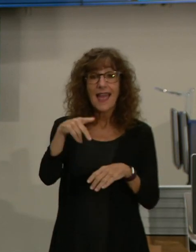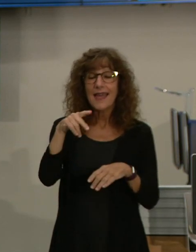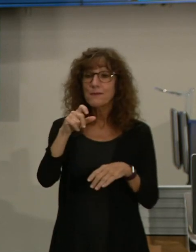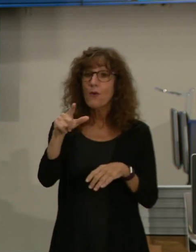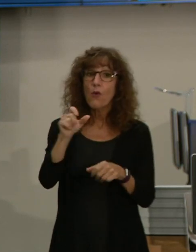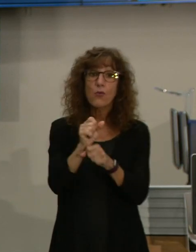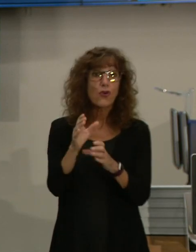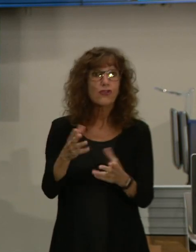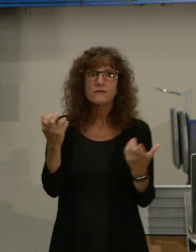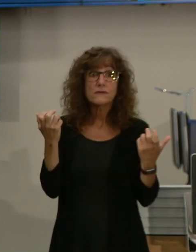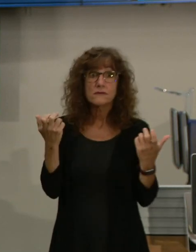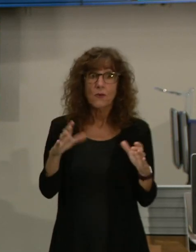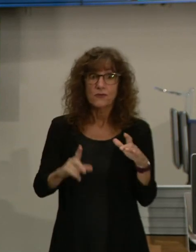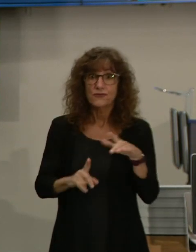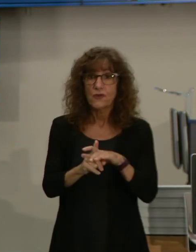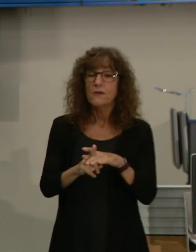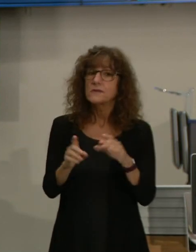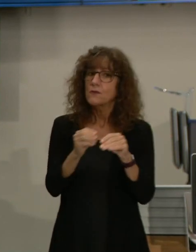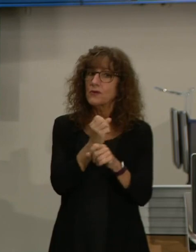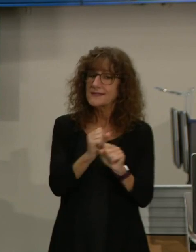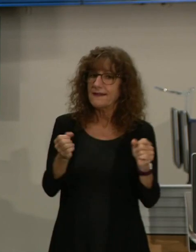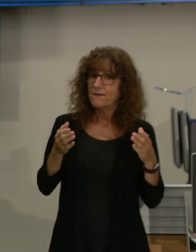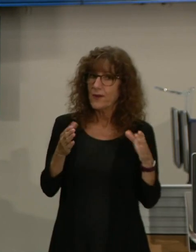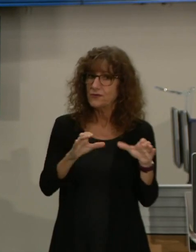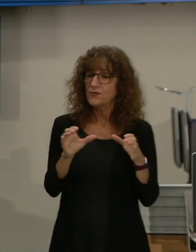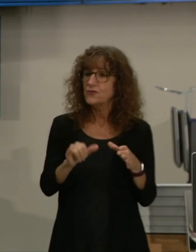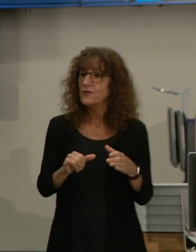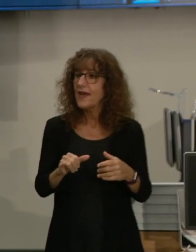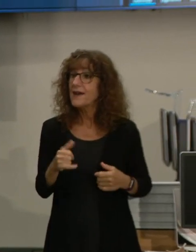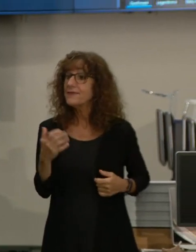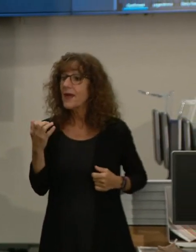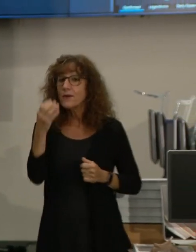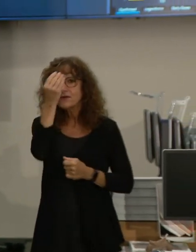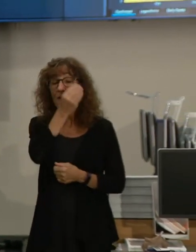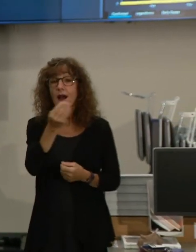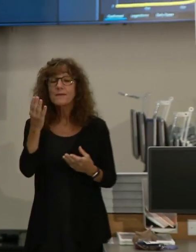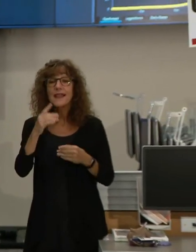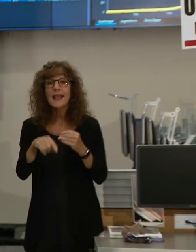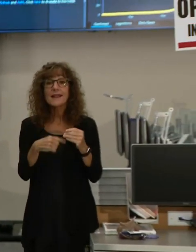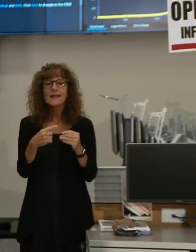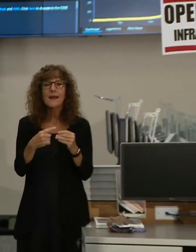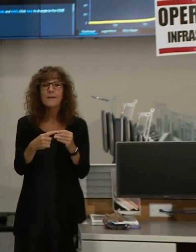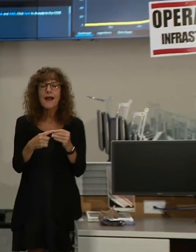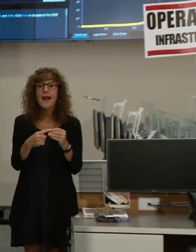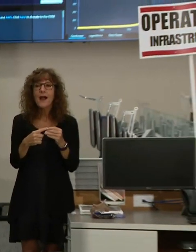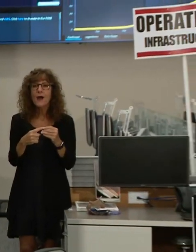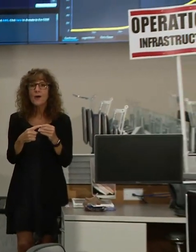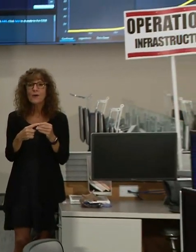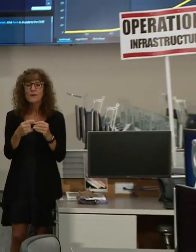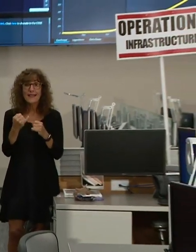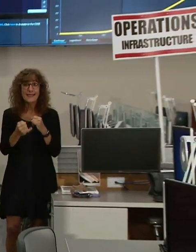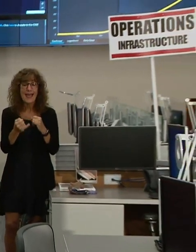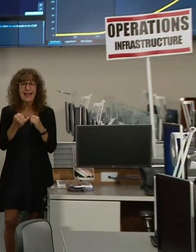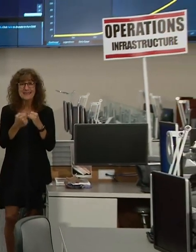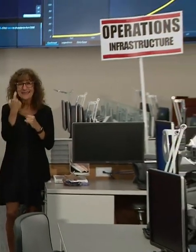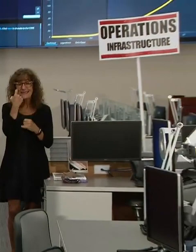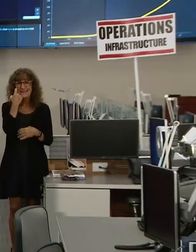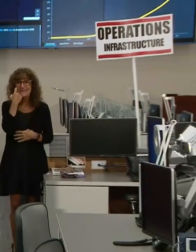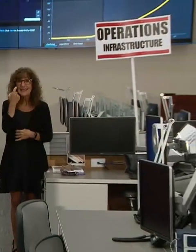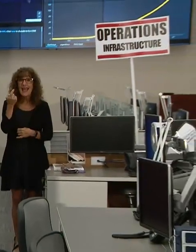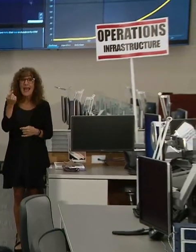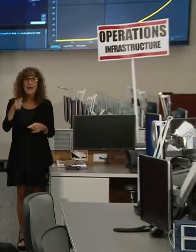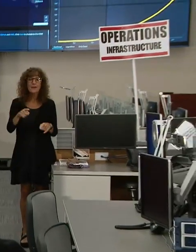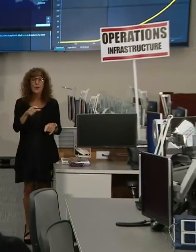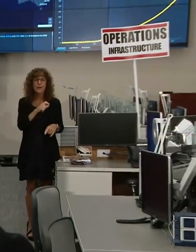showing up. So this is a much safer way for us to do it. I want to update you on also, lastly, on the latest with our